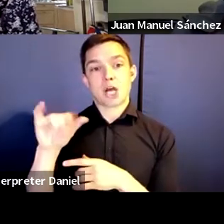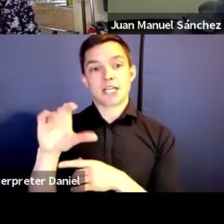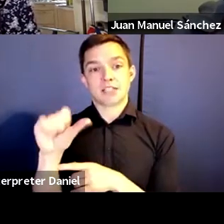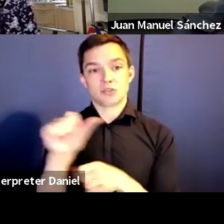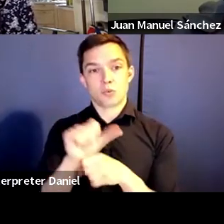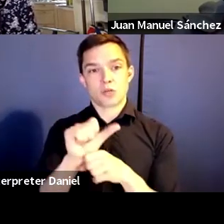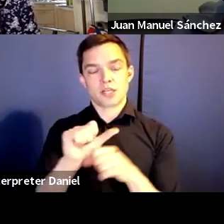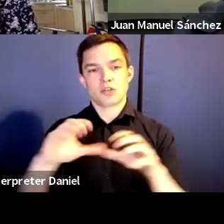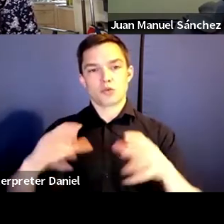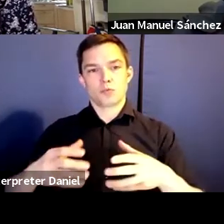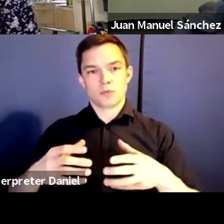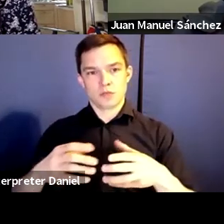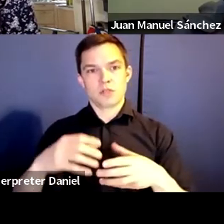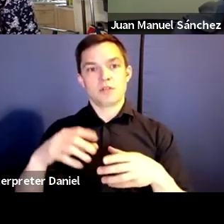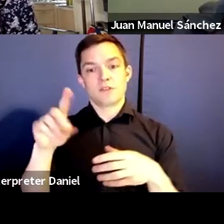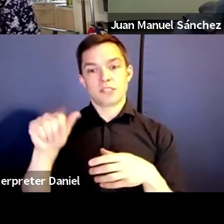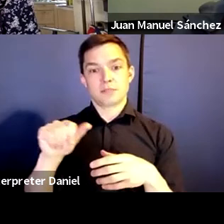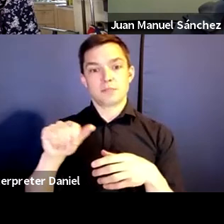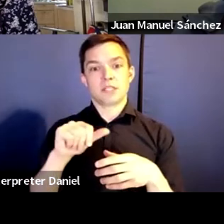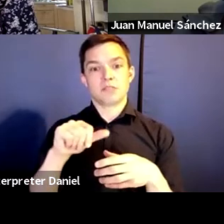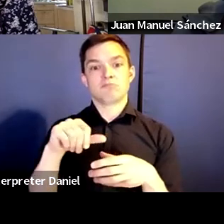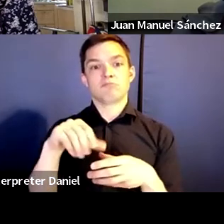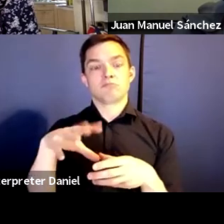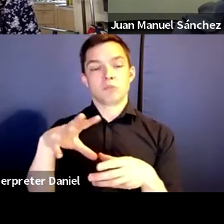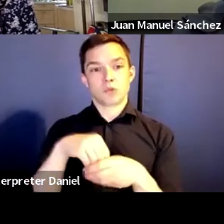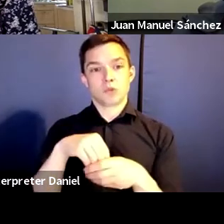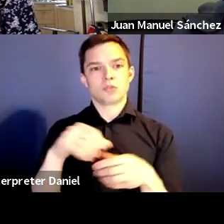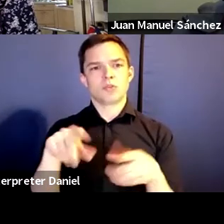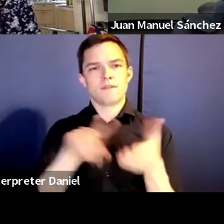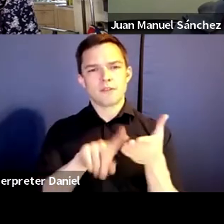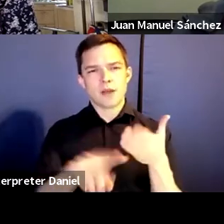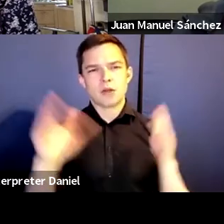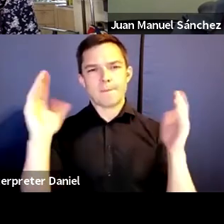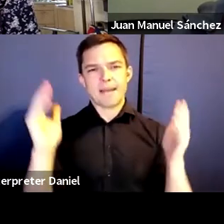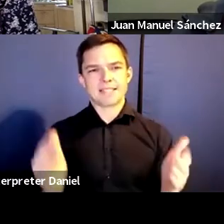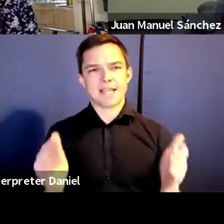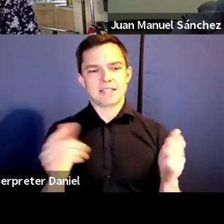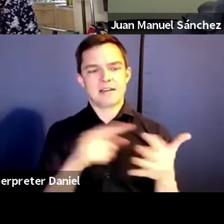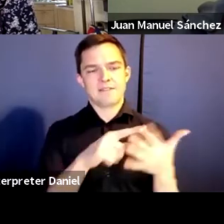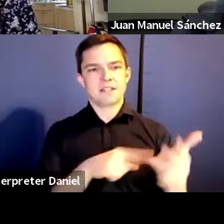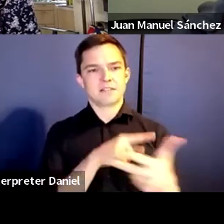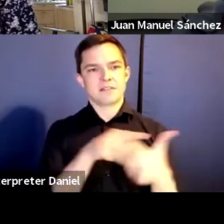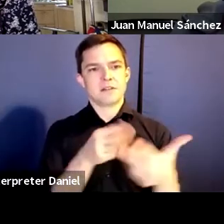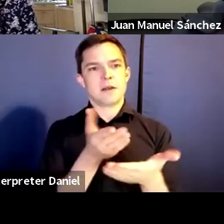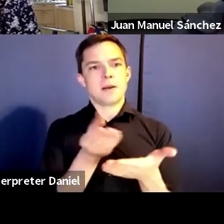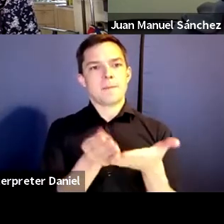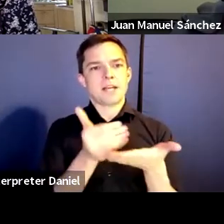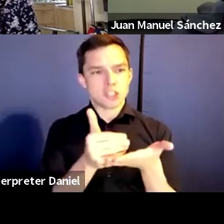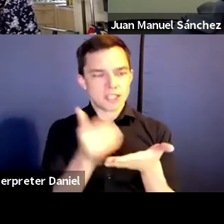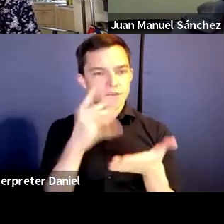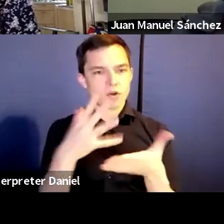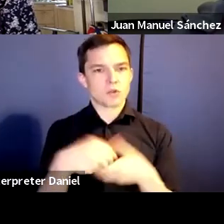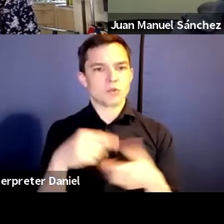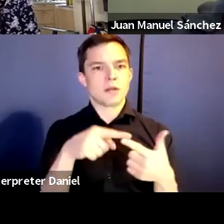on disability inclusion to focus on a baseline of those guidance in those three areas for budgeting for inclusion, for